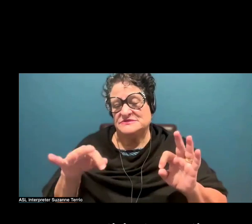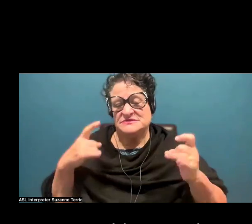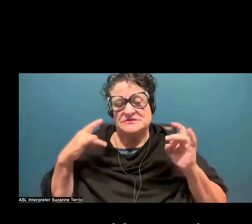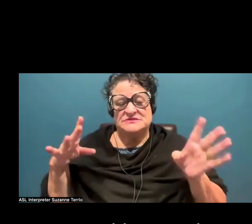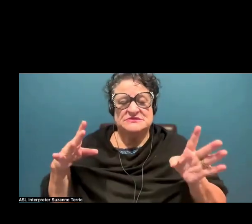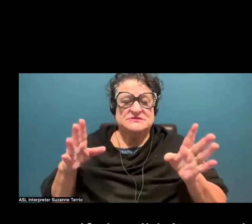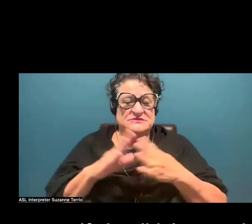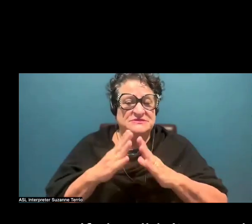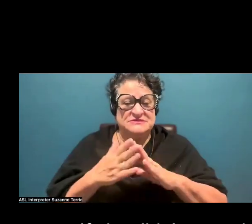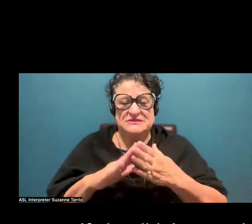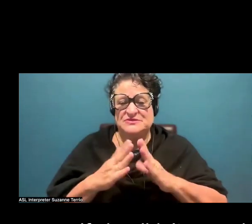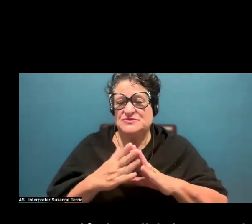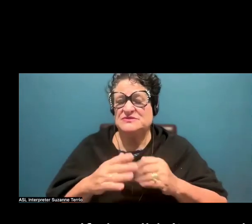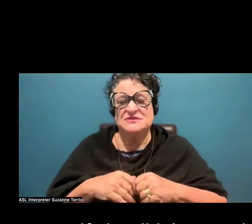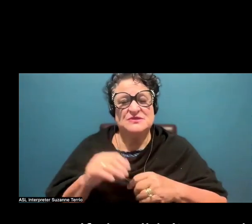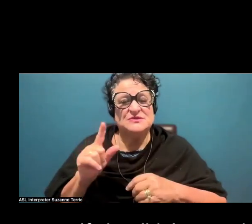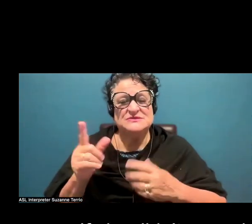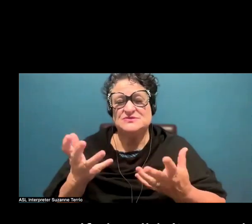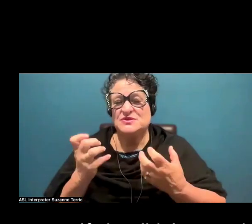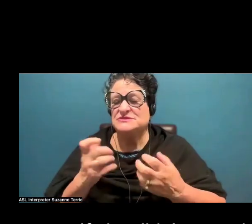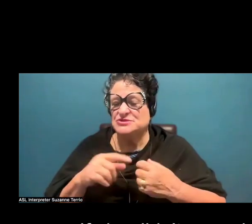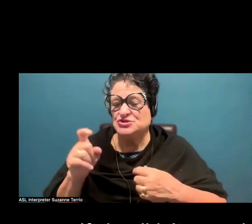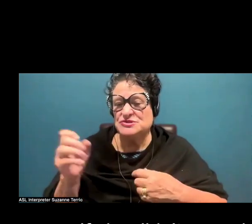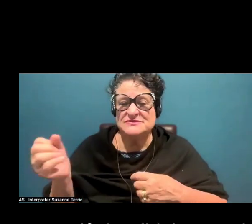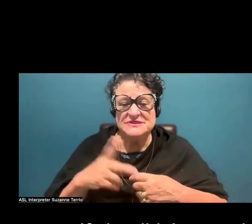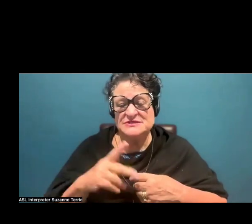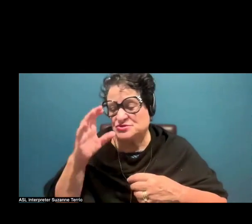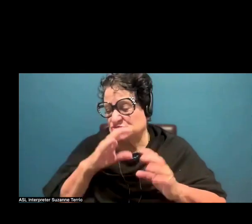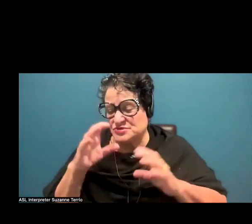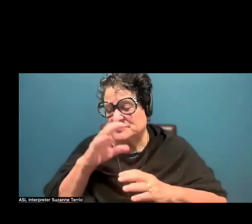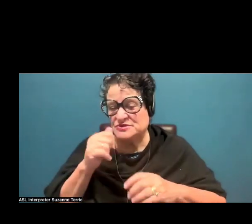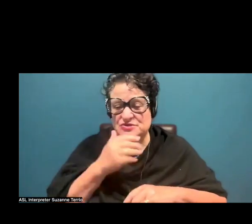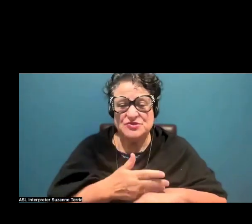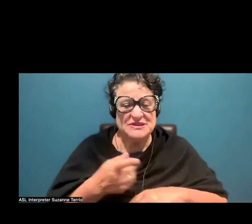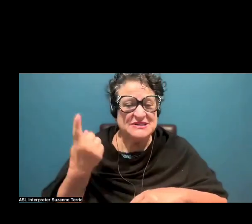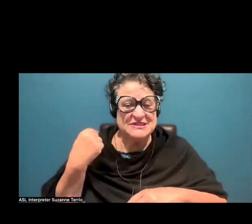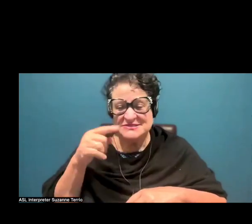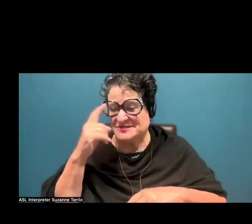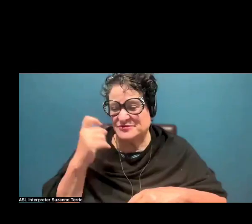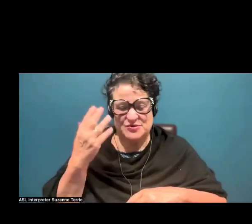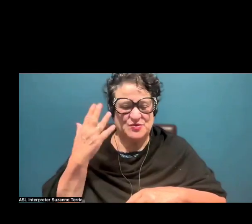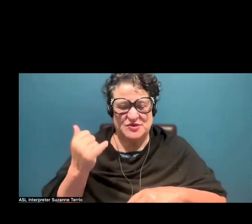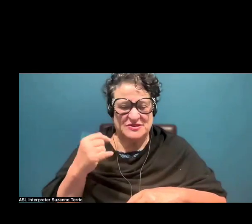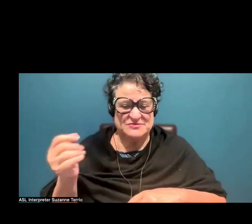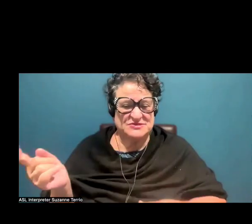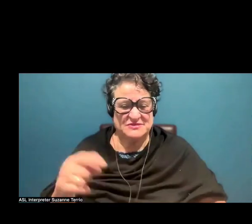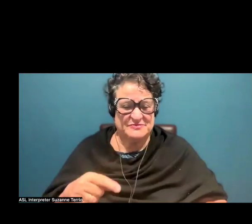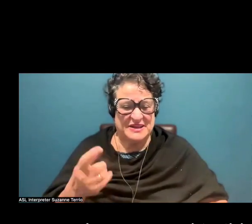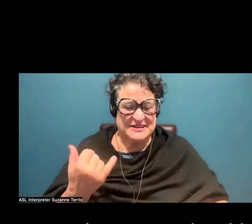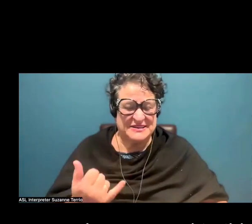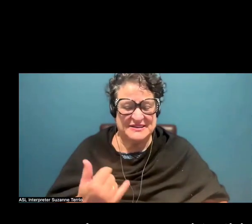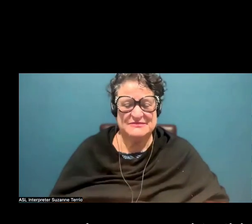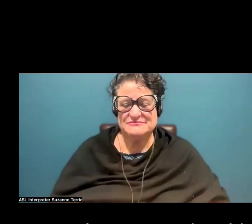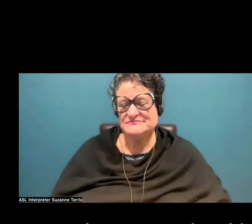being all her life. If she didn't come back to help with the search for her daughter last summer, why the hell would she come back for this? It's funny.